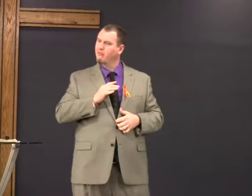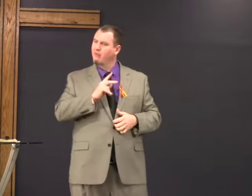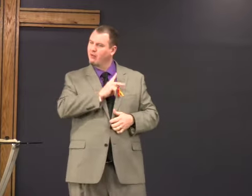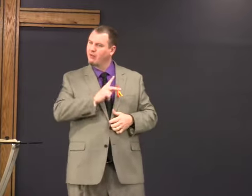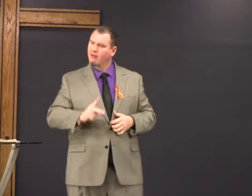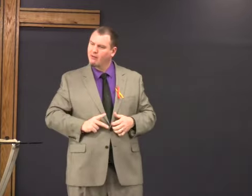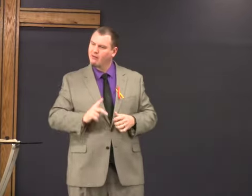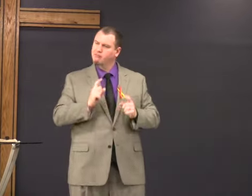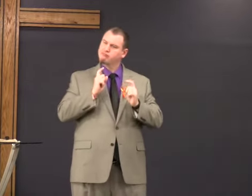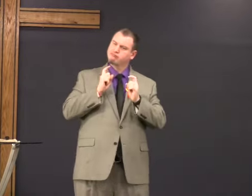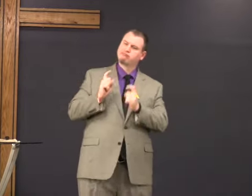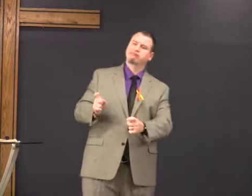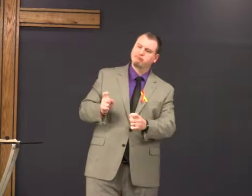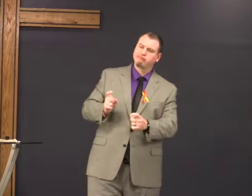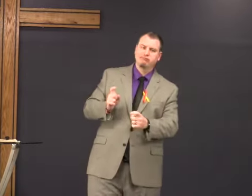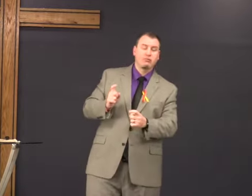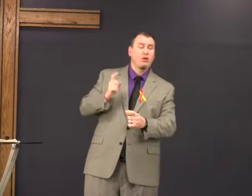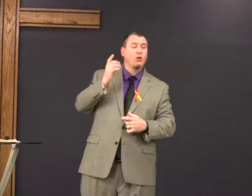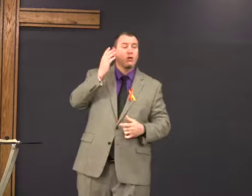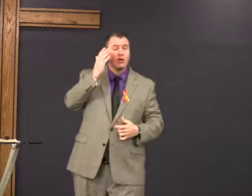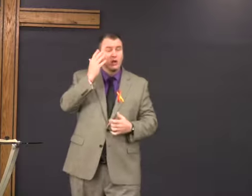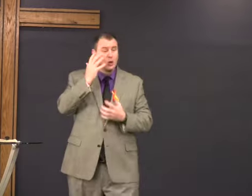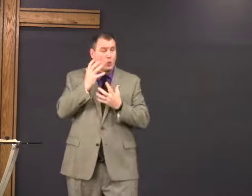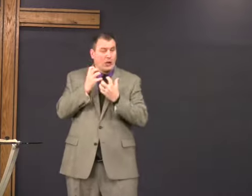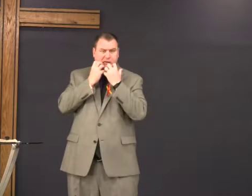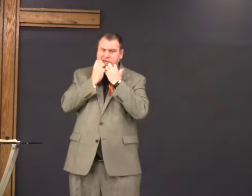Who follow Nehemiah around.